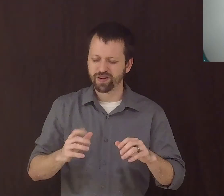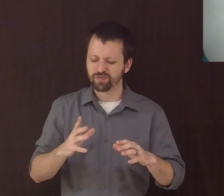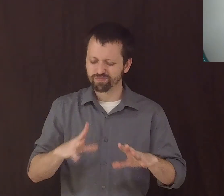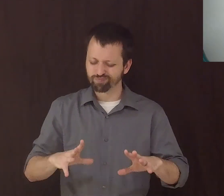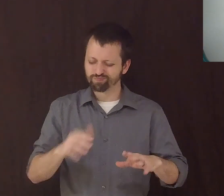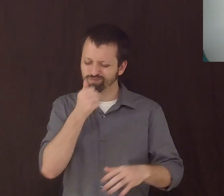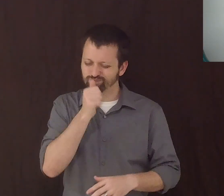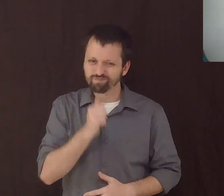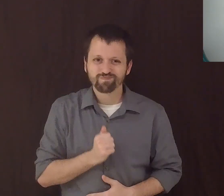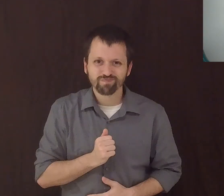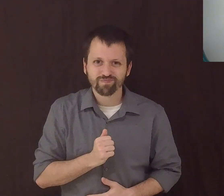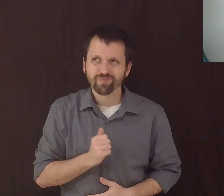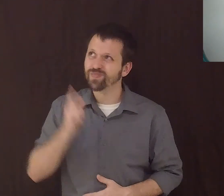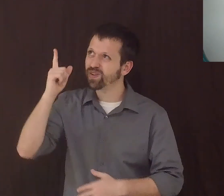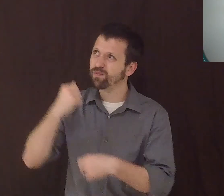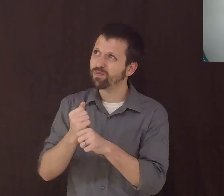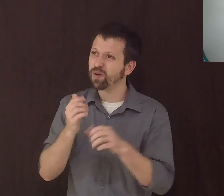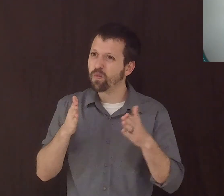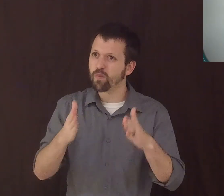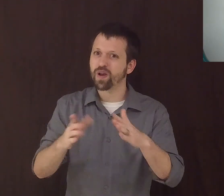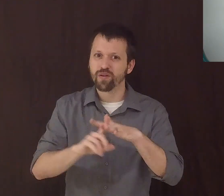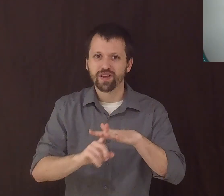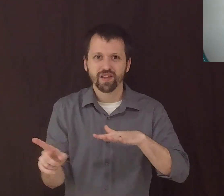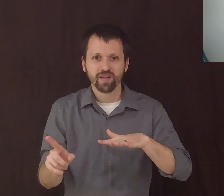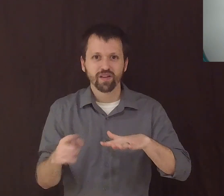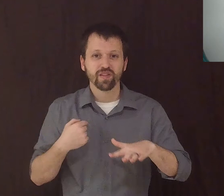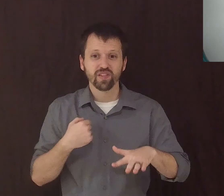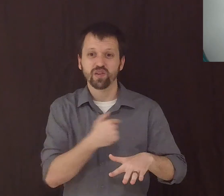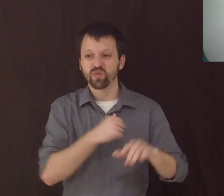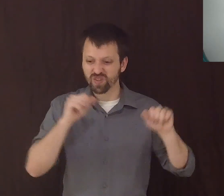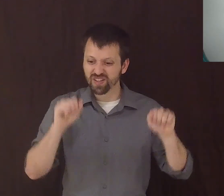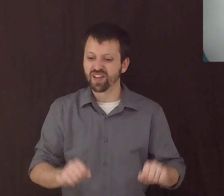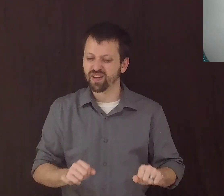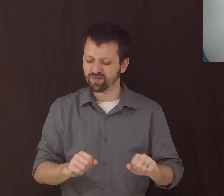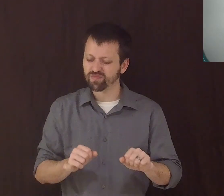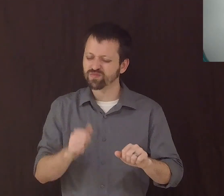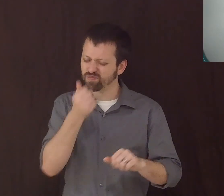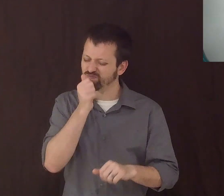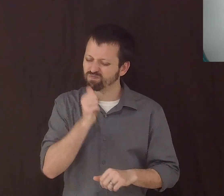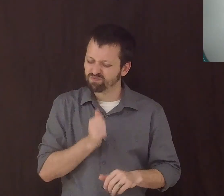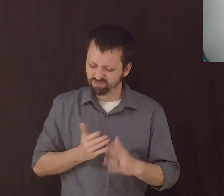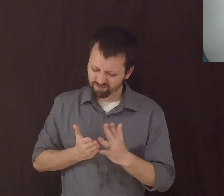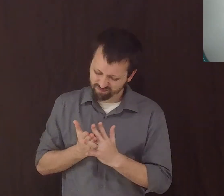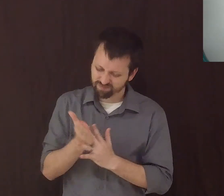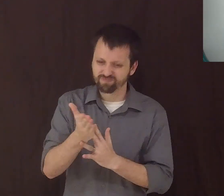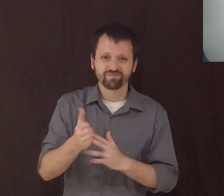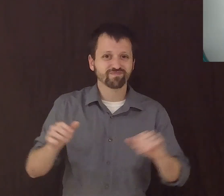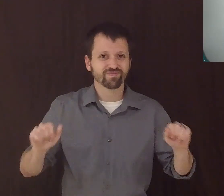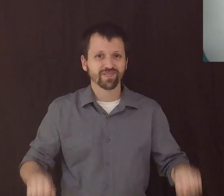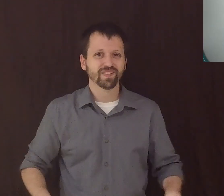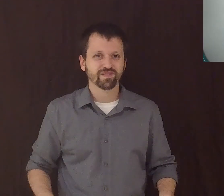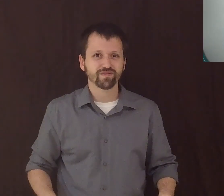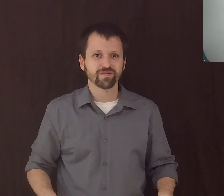that trial, He'll make a way to escape that we may be able to bear it, to endure it. And so this morning, I